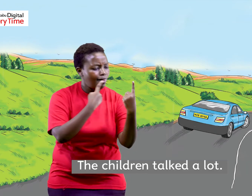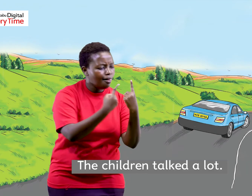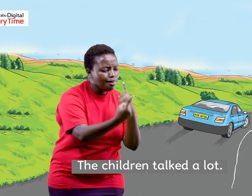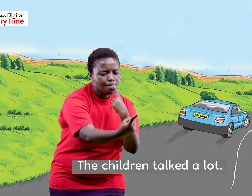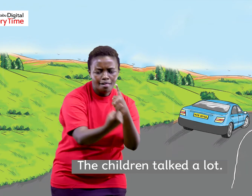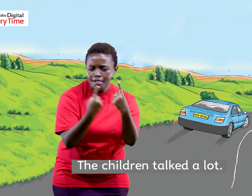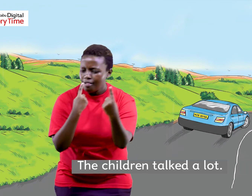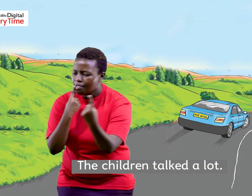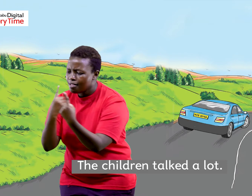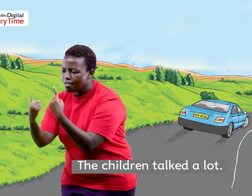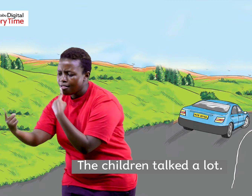The children talked a lot.